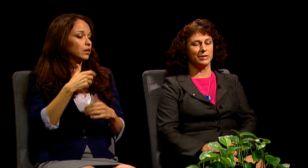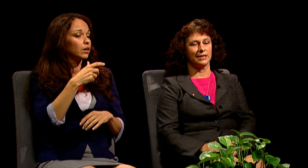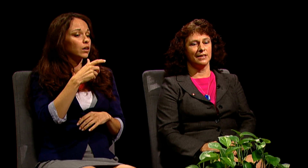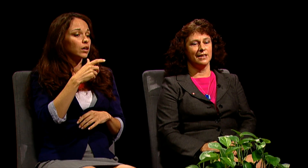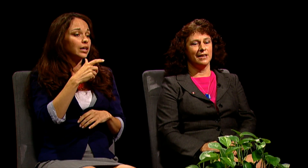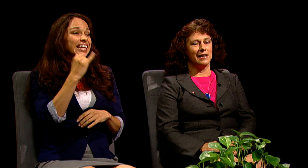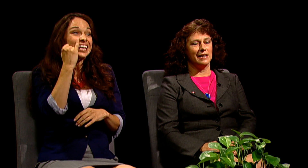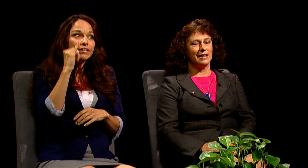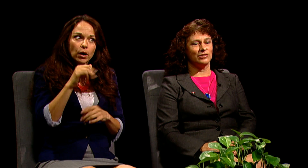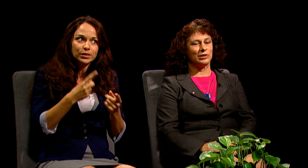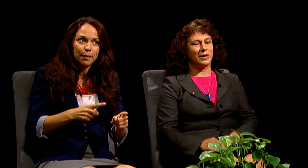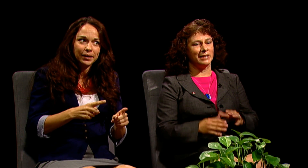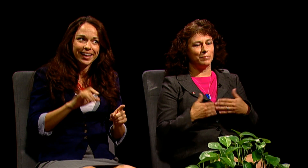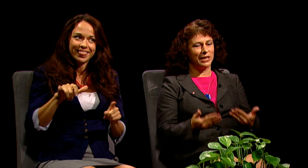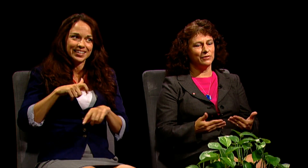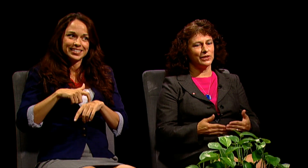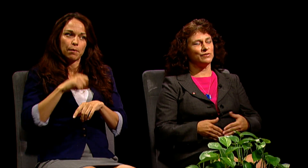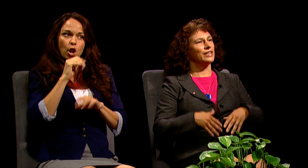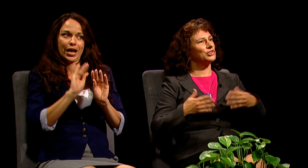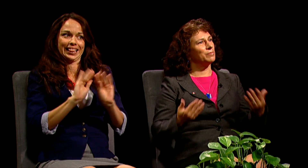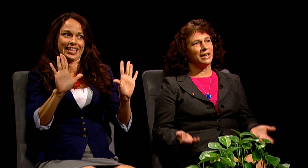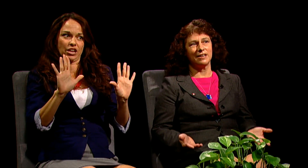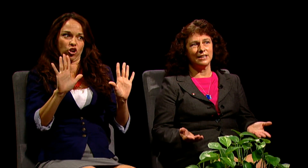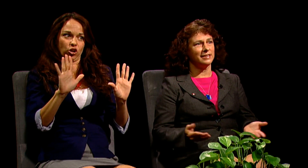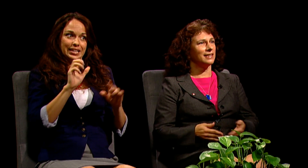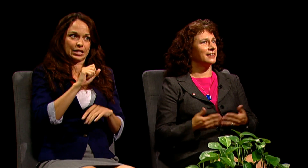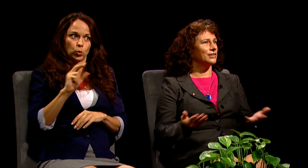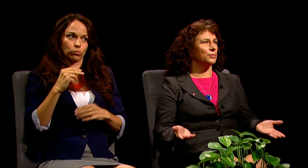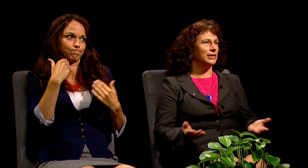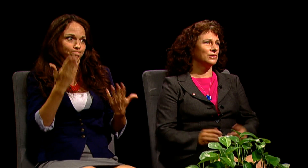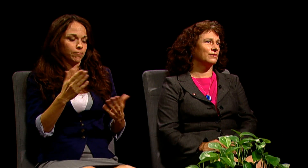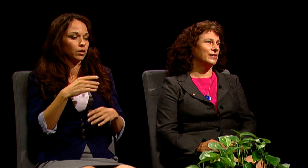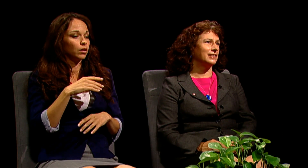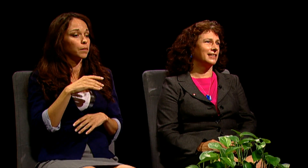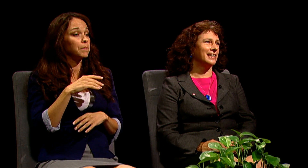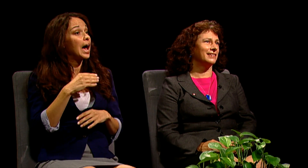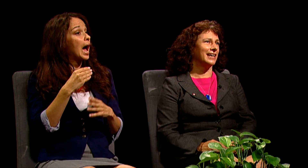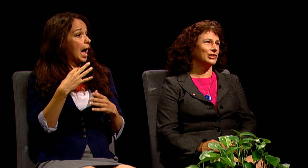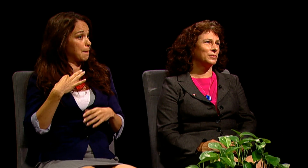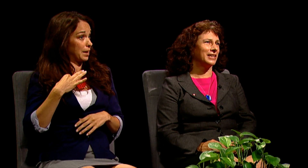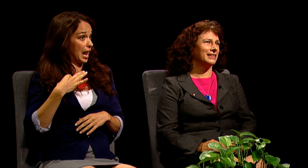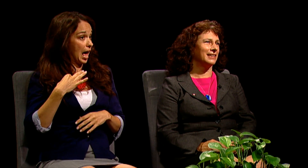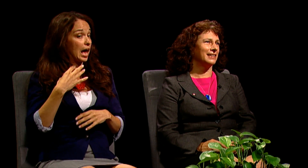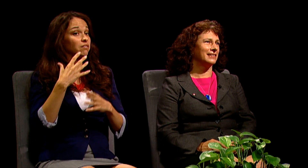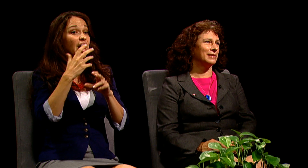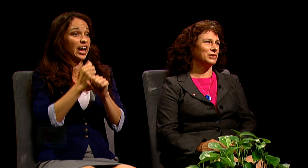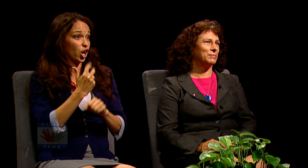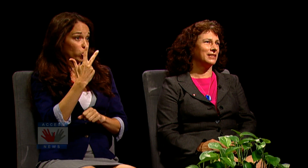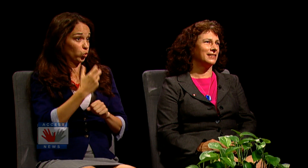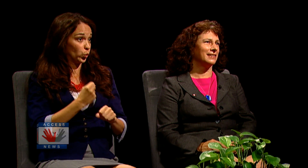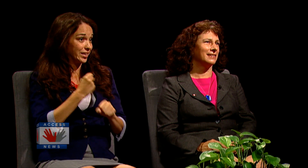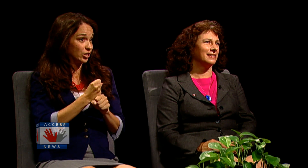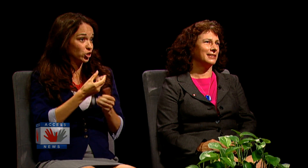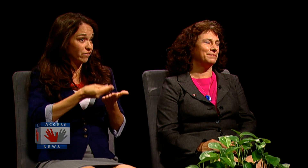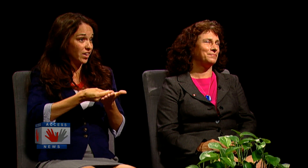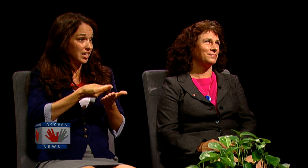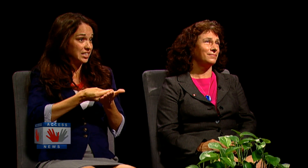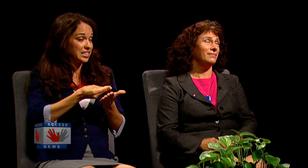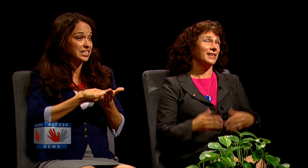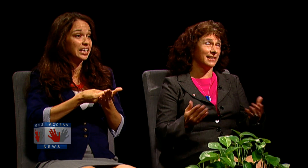was happening. So I applied for this fellowship. I got it. I got 3 years of funding, and that's when I ended up